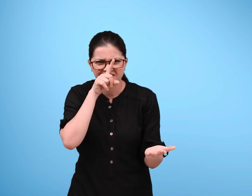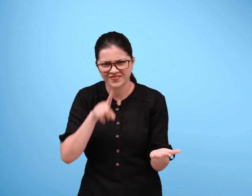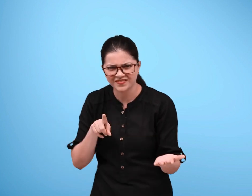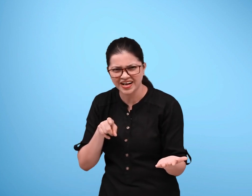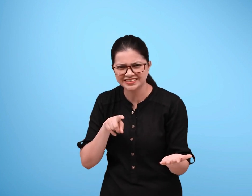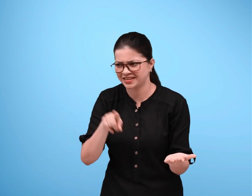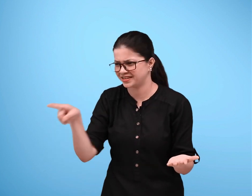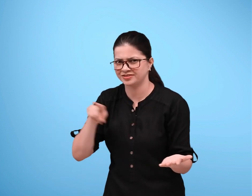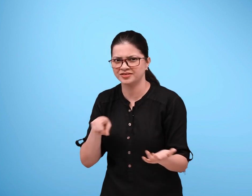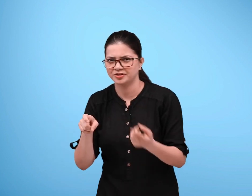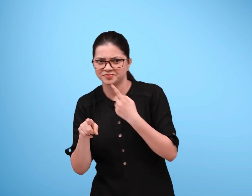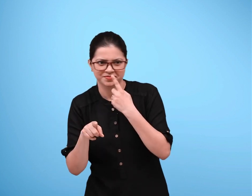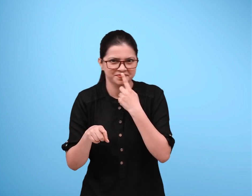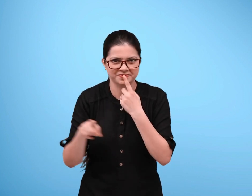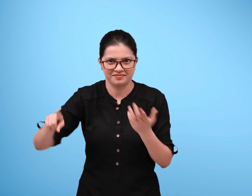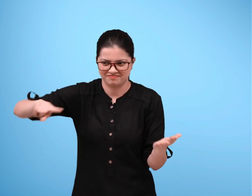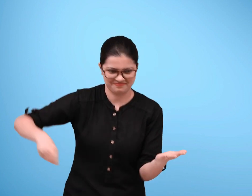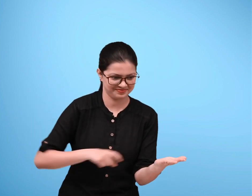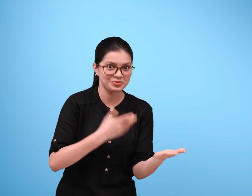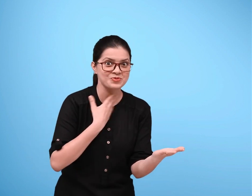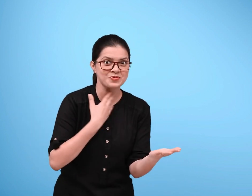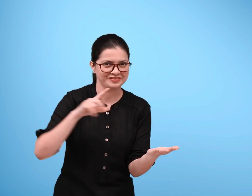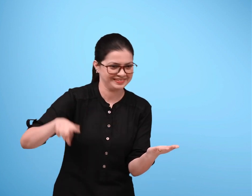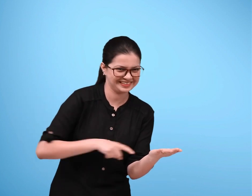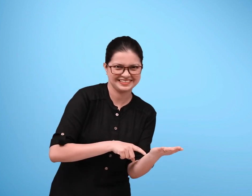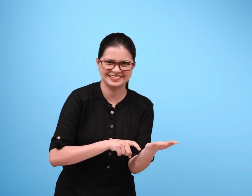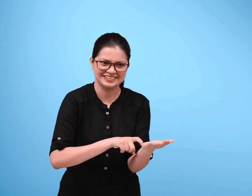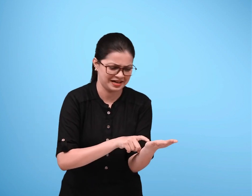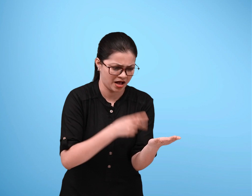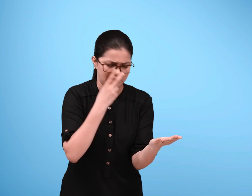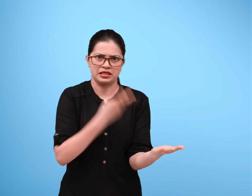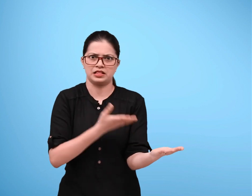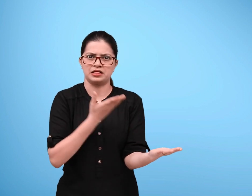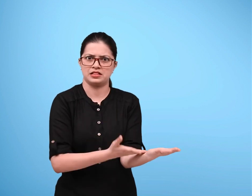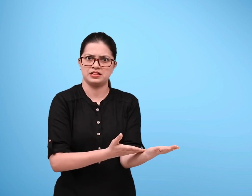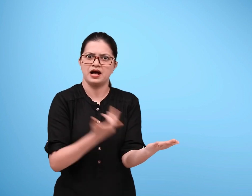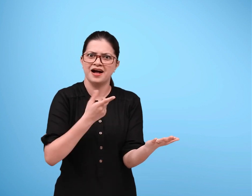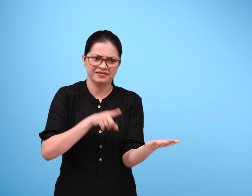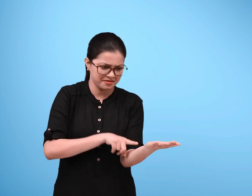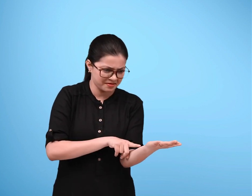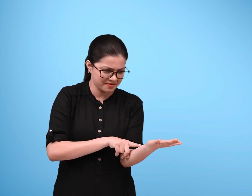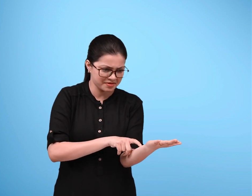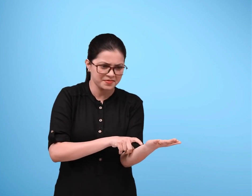Ants are likely to be attracted to the sugar, and you will find many ants crawling on the sheet of paper